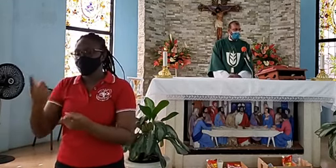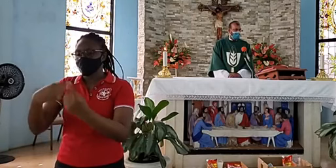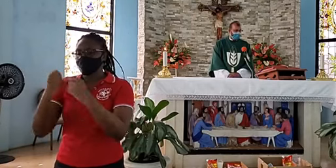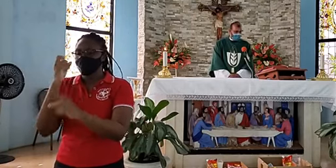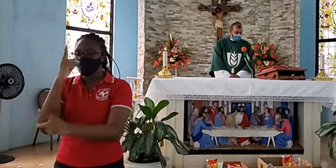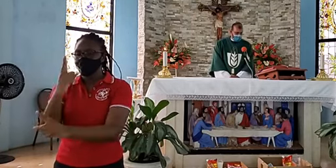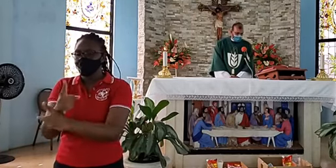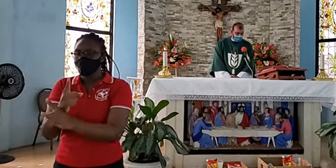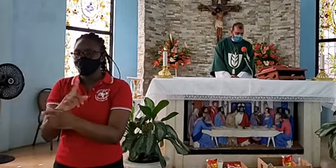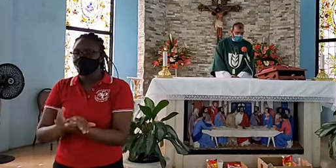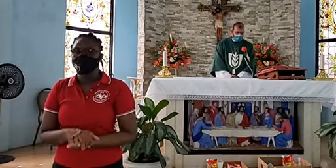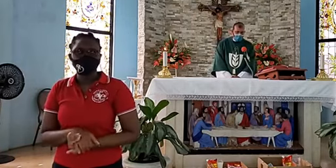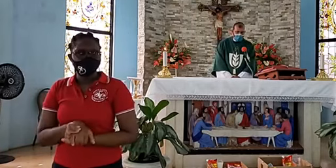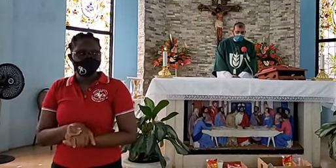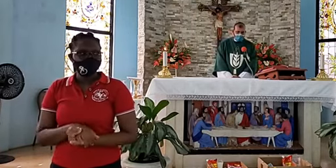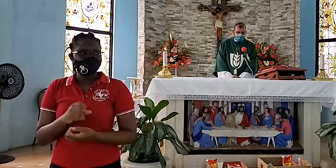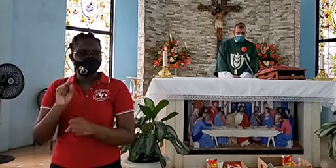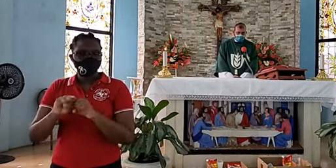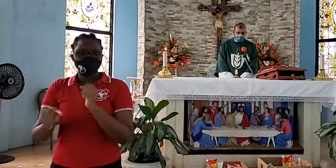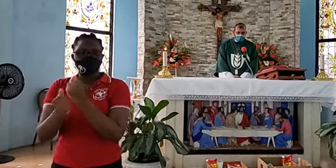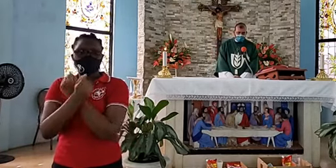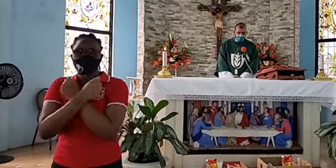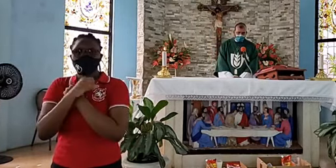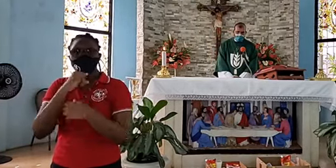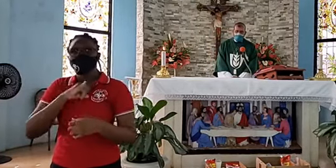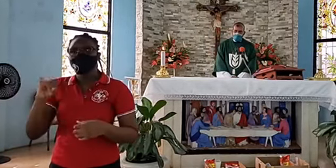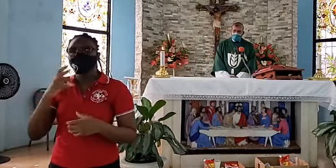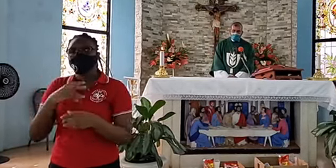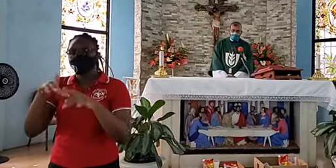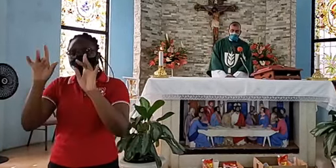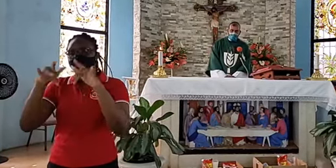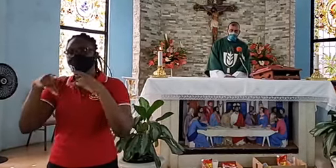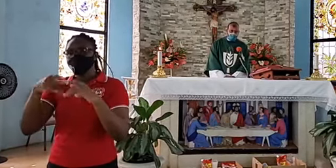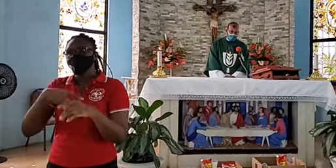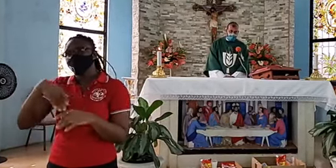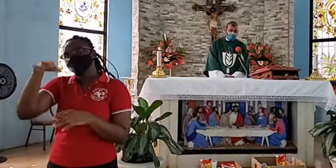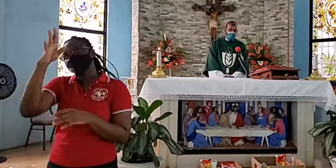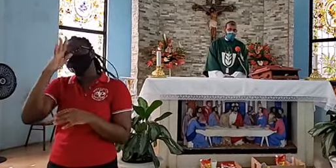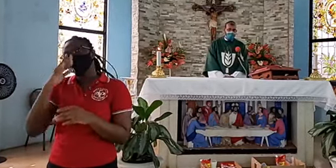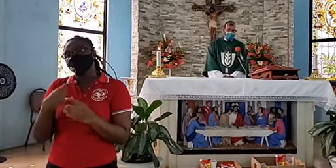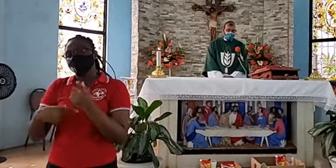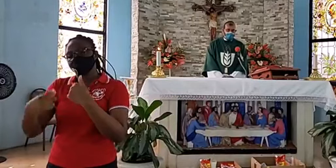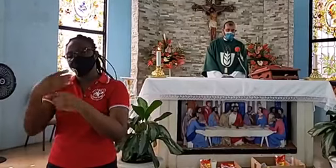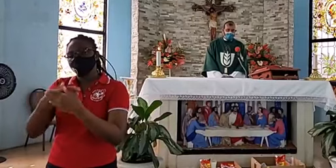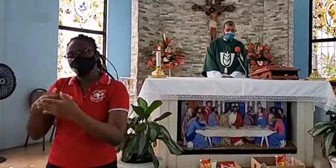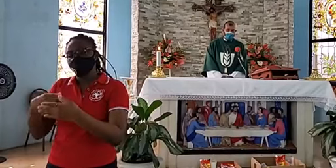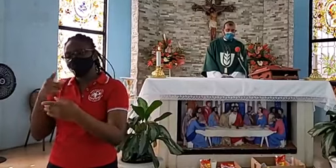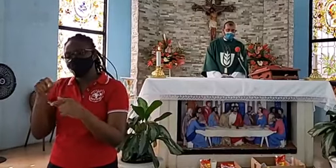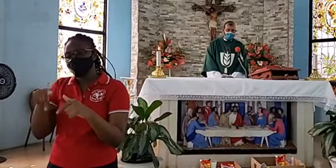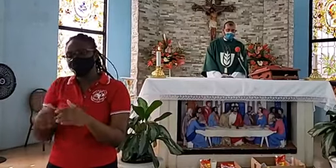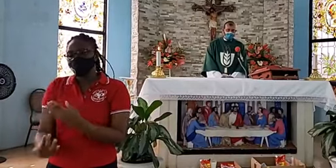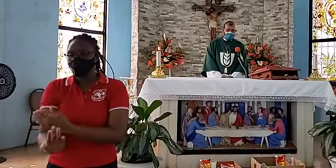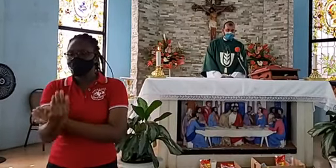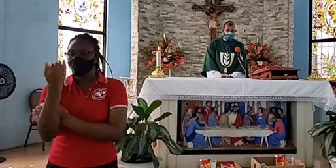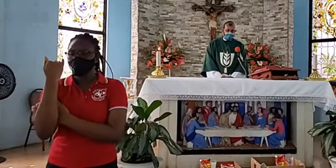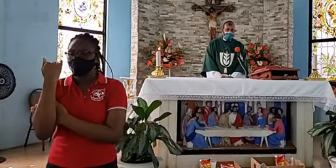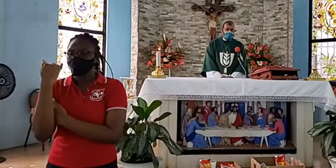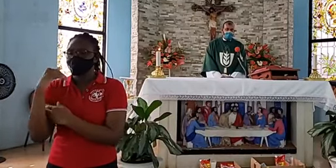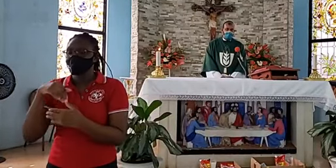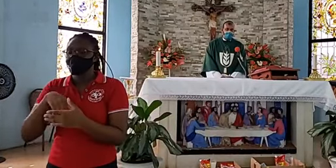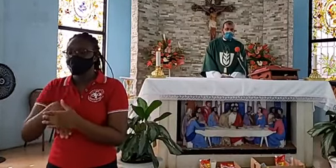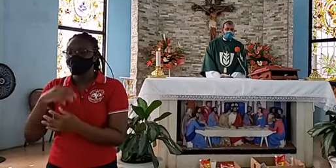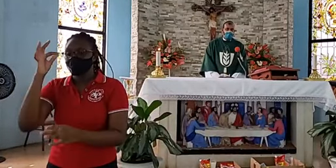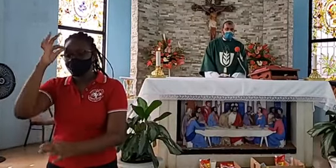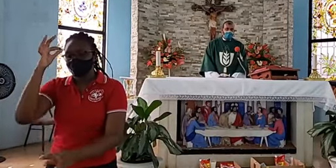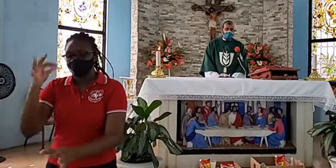Amen. So, loving and merciful God, we come before you this morning in